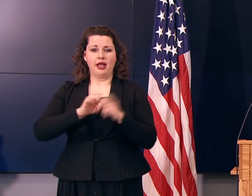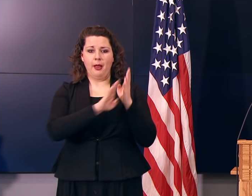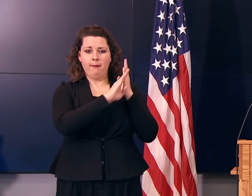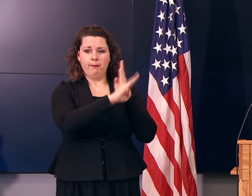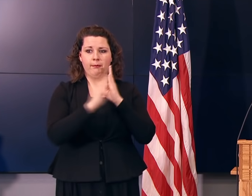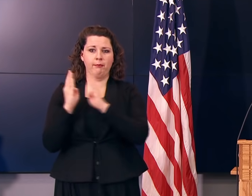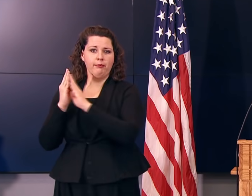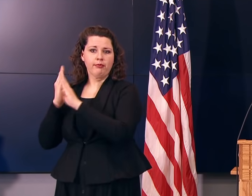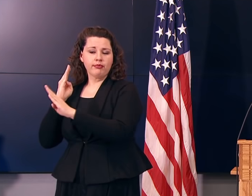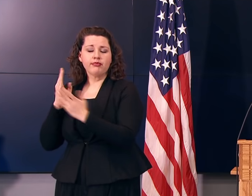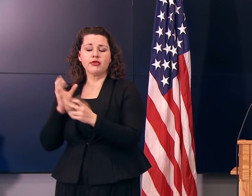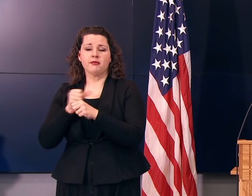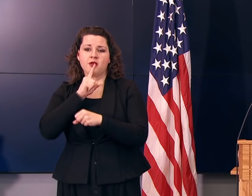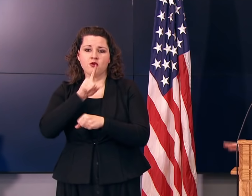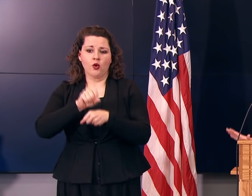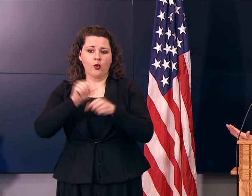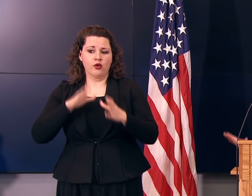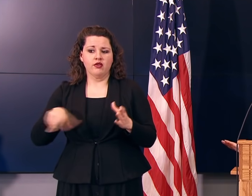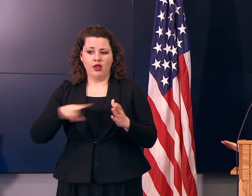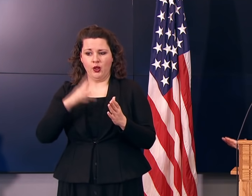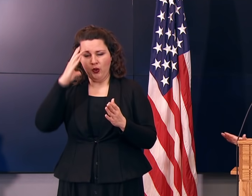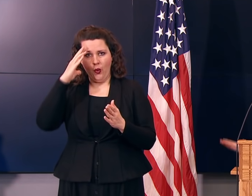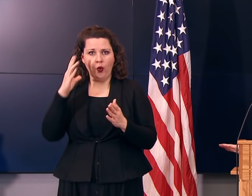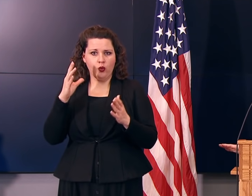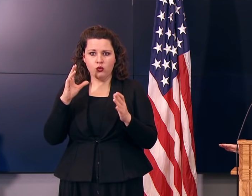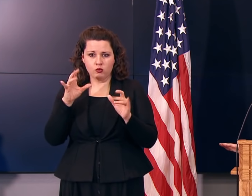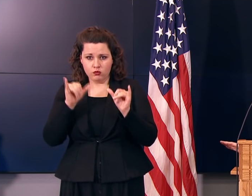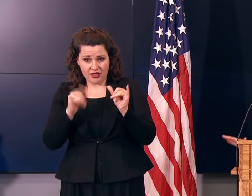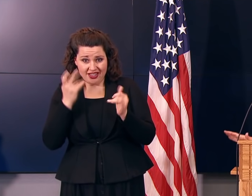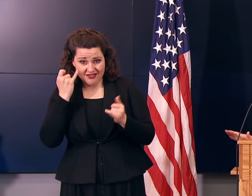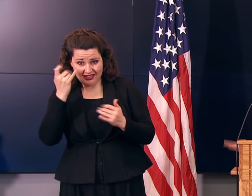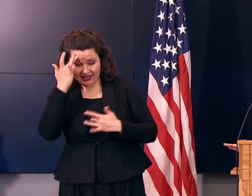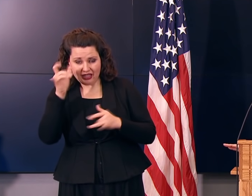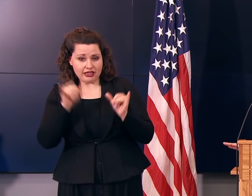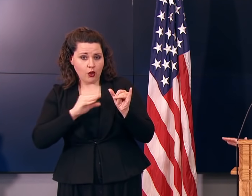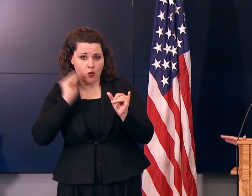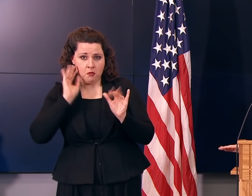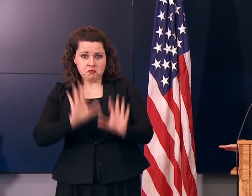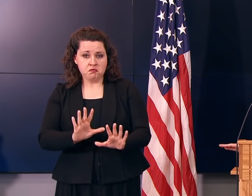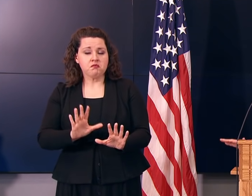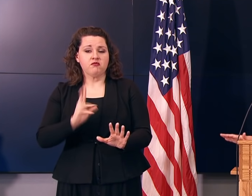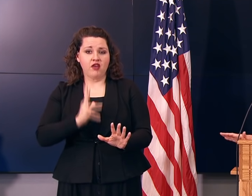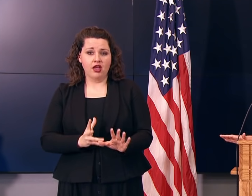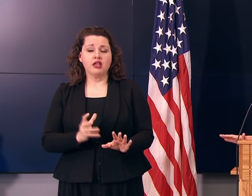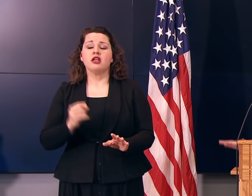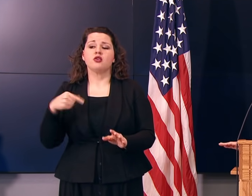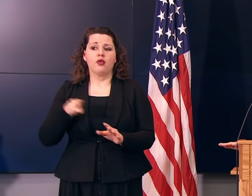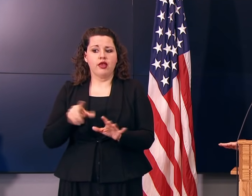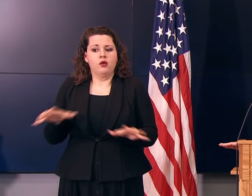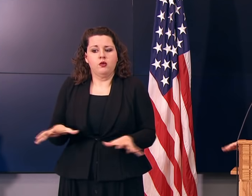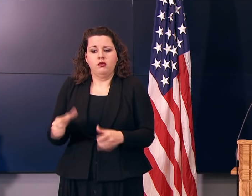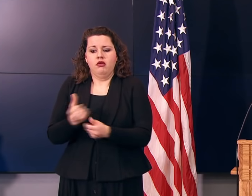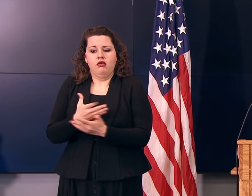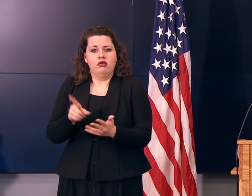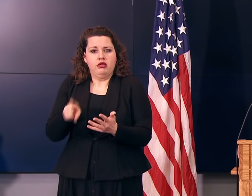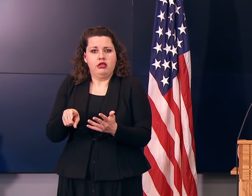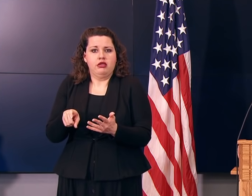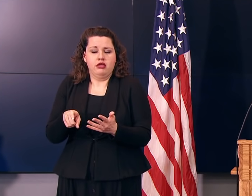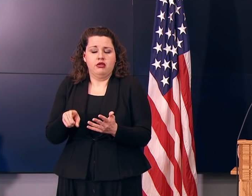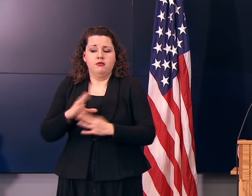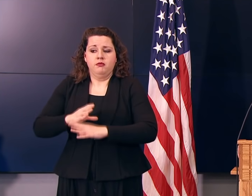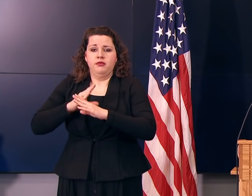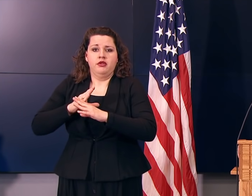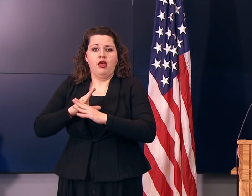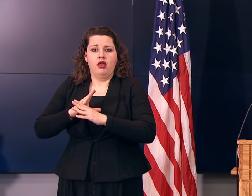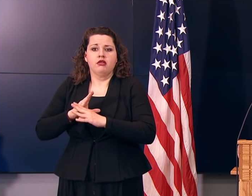to make sure that their workers know that they can stay home when they're sick. So they are being proactive and doing what they need to do to